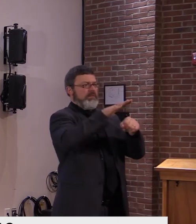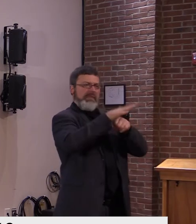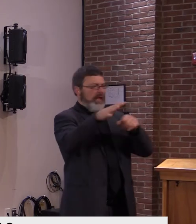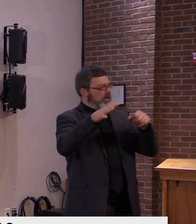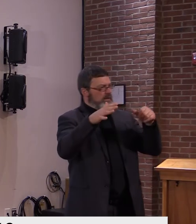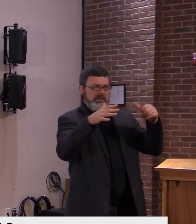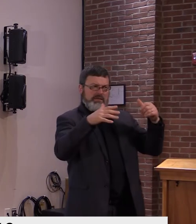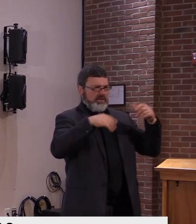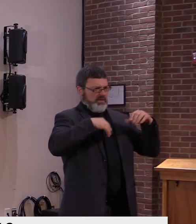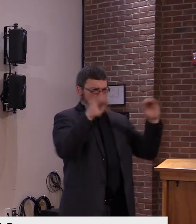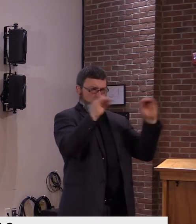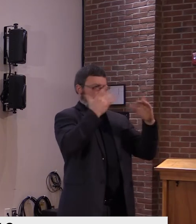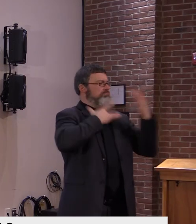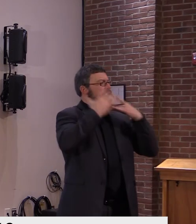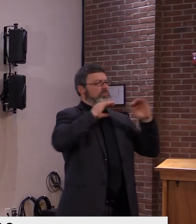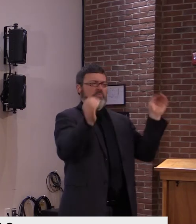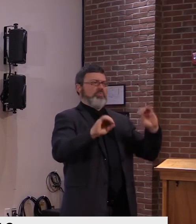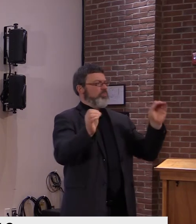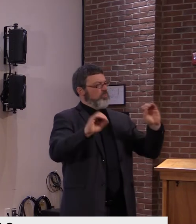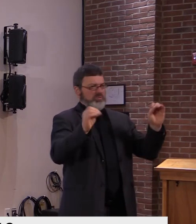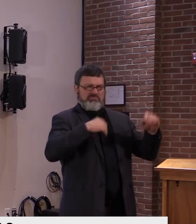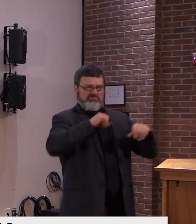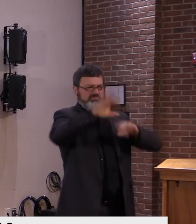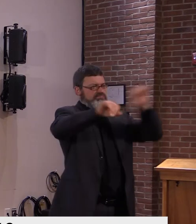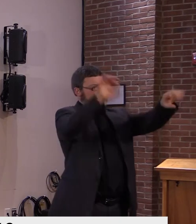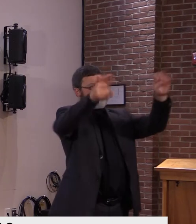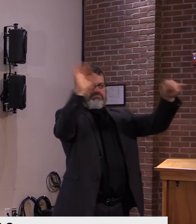supply. Thank you very much.